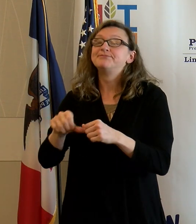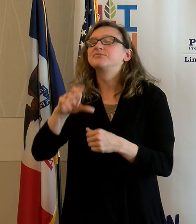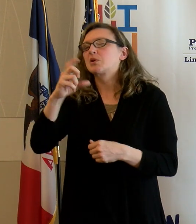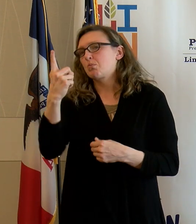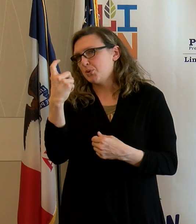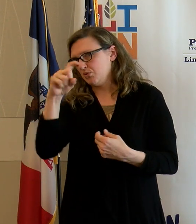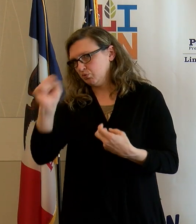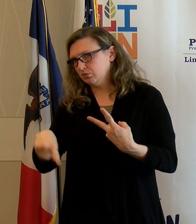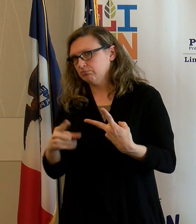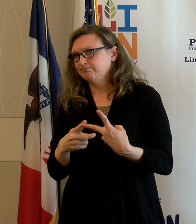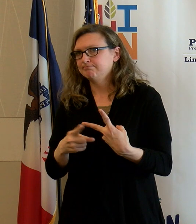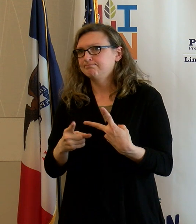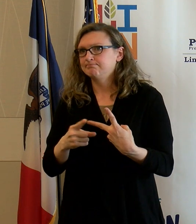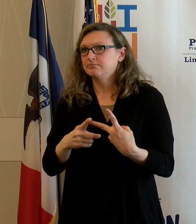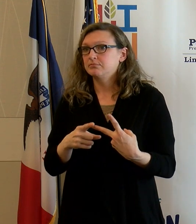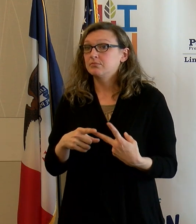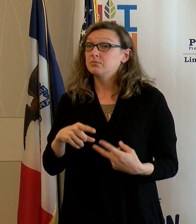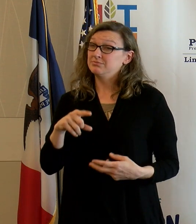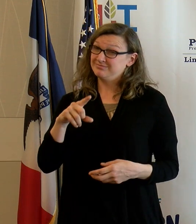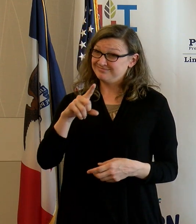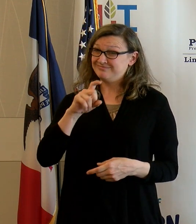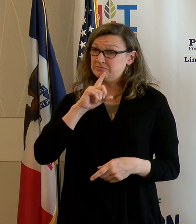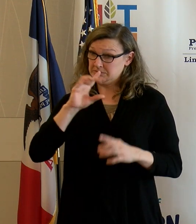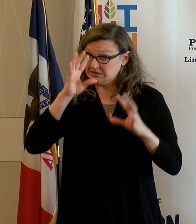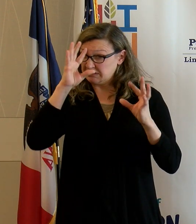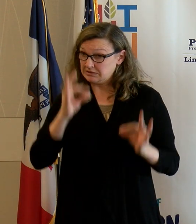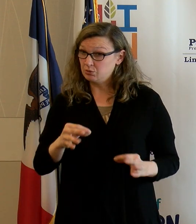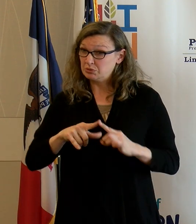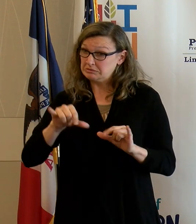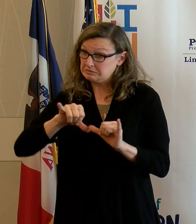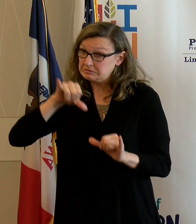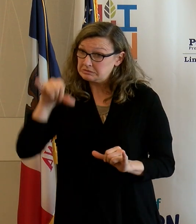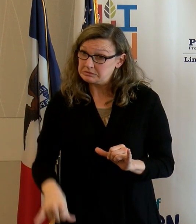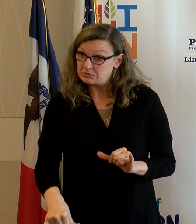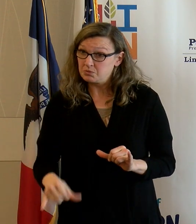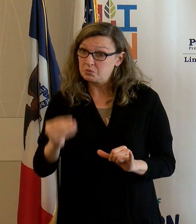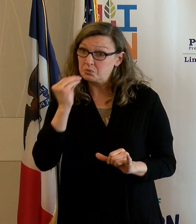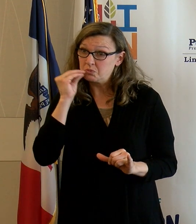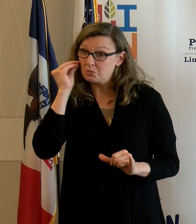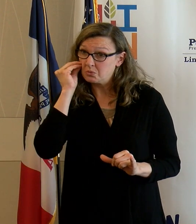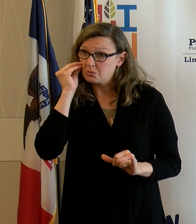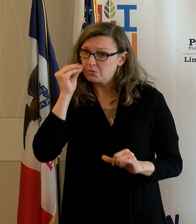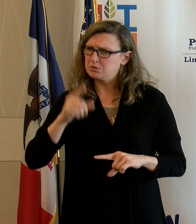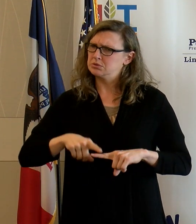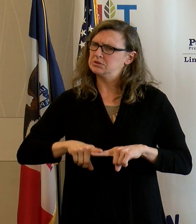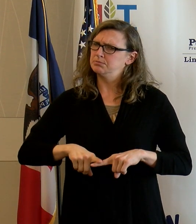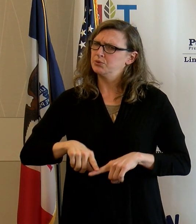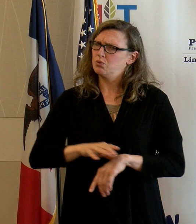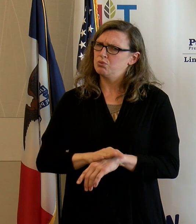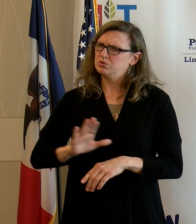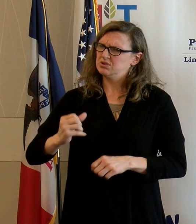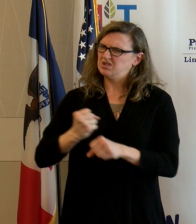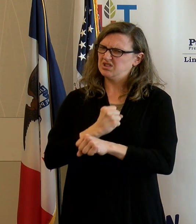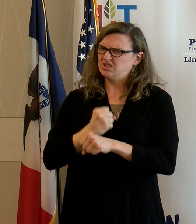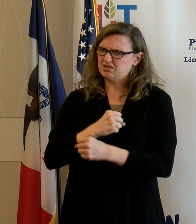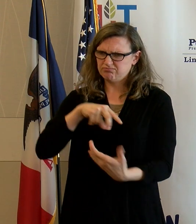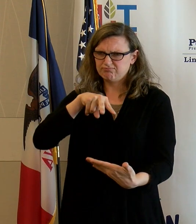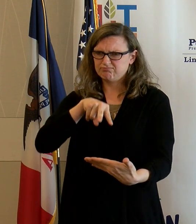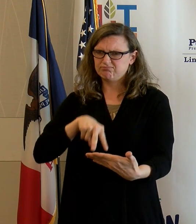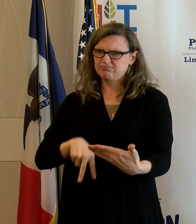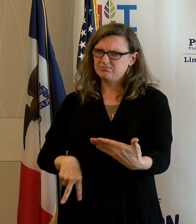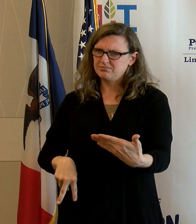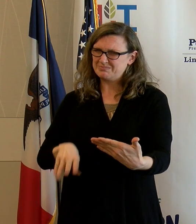basing whether or not to issue this off 4 metrics, but she says that she has encouraged or invited local government